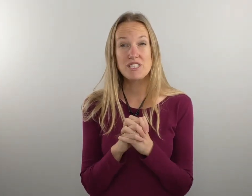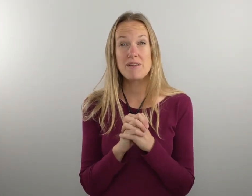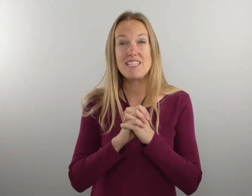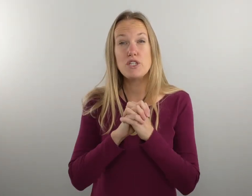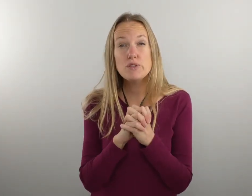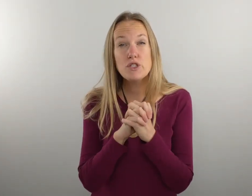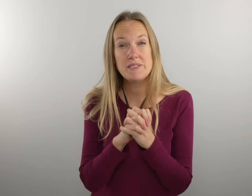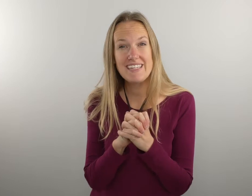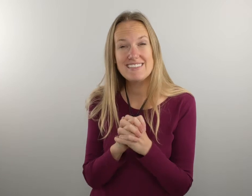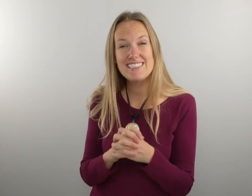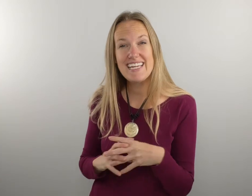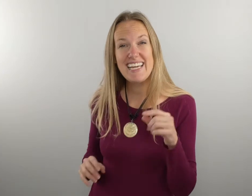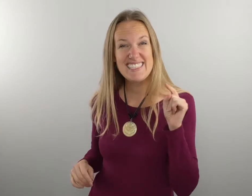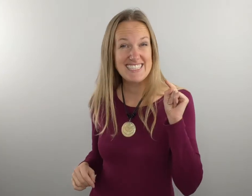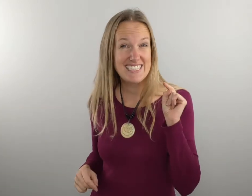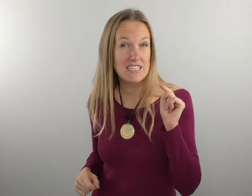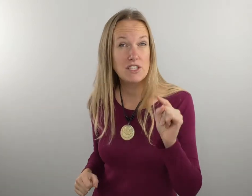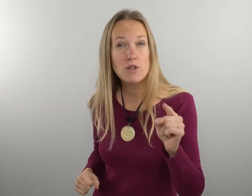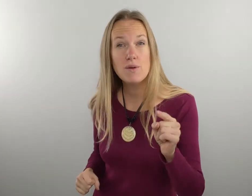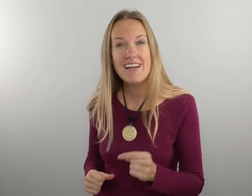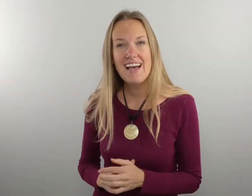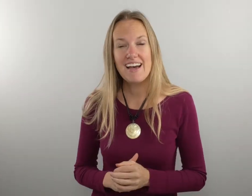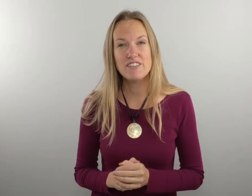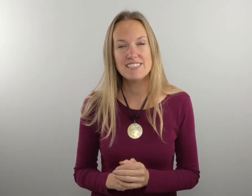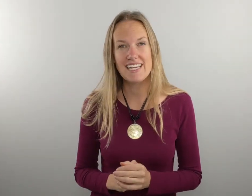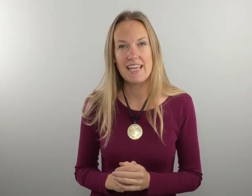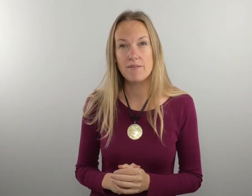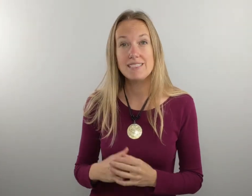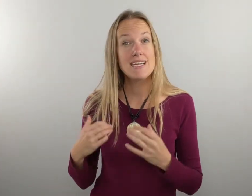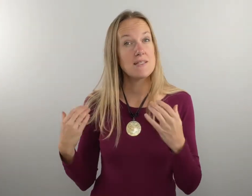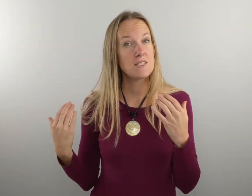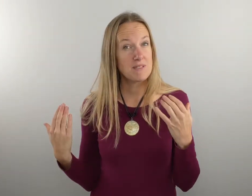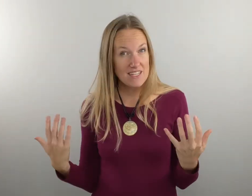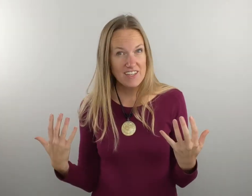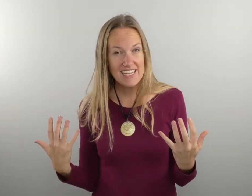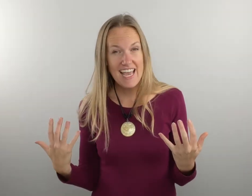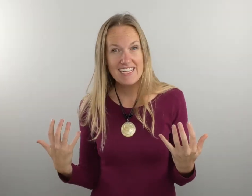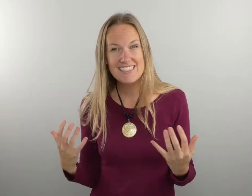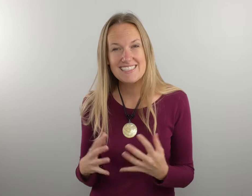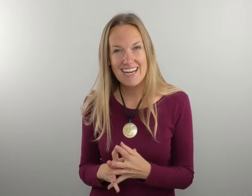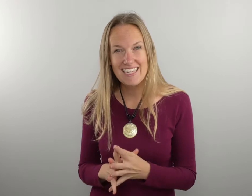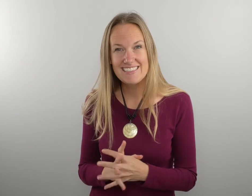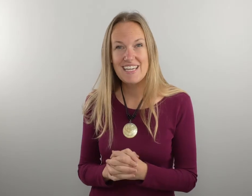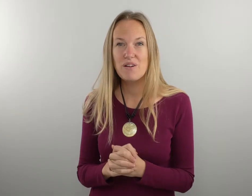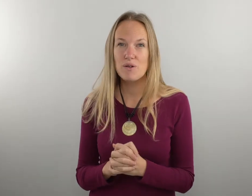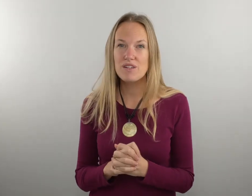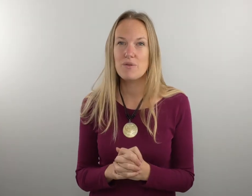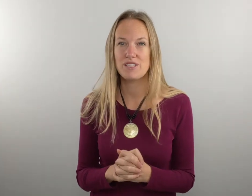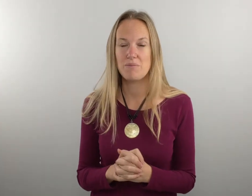is a YouTube channel dedicated to teaching you how to use sign language, specifically ASL signs, in order to worship our